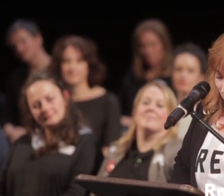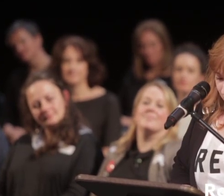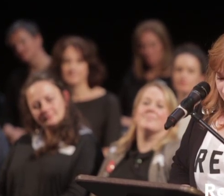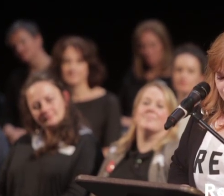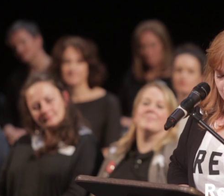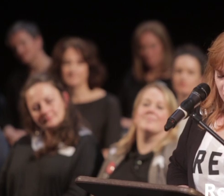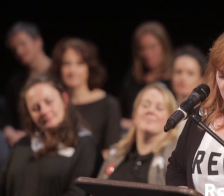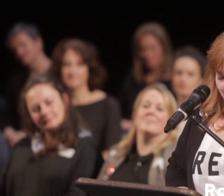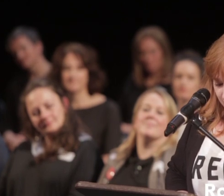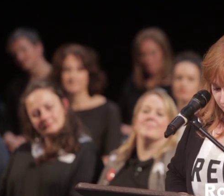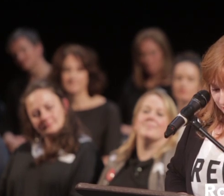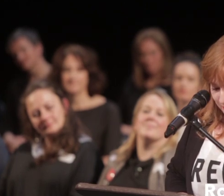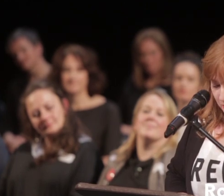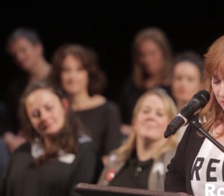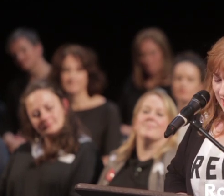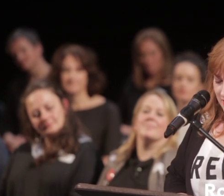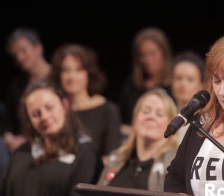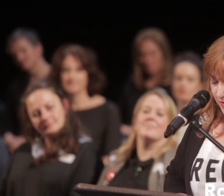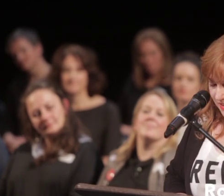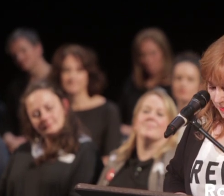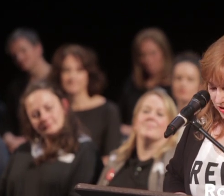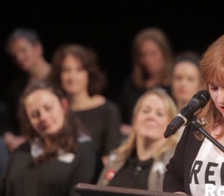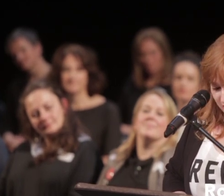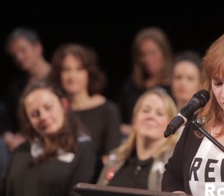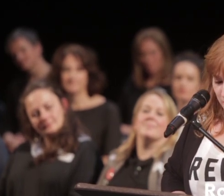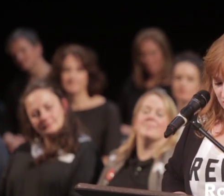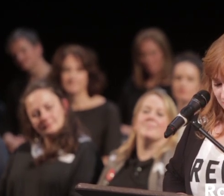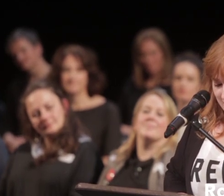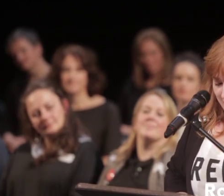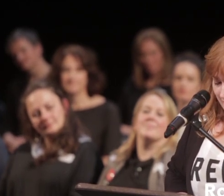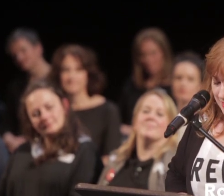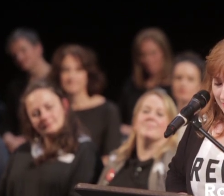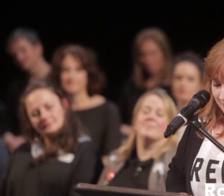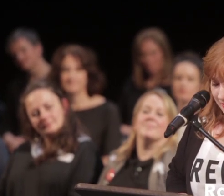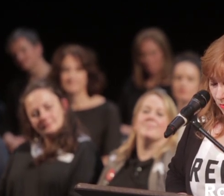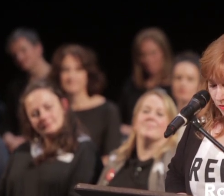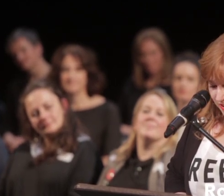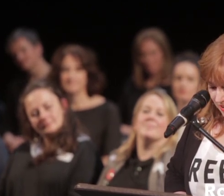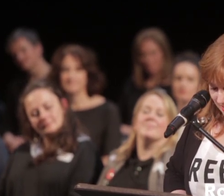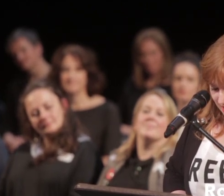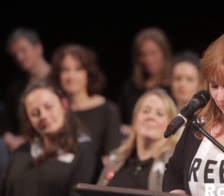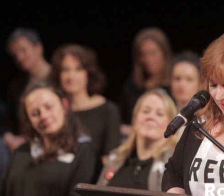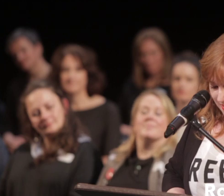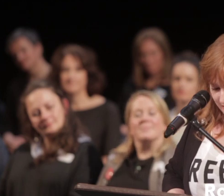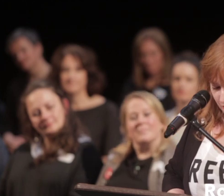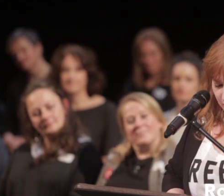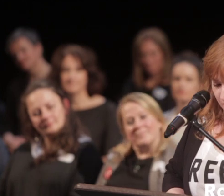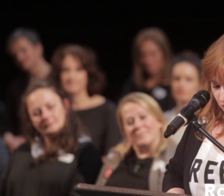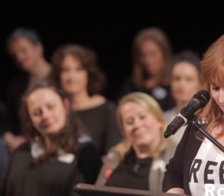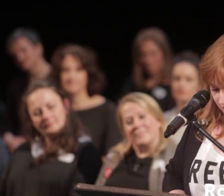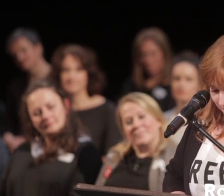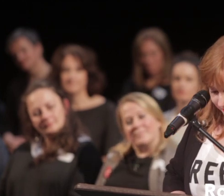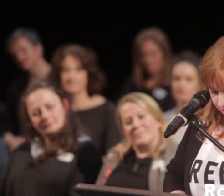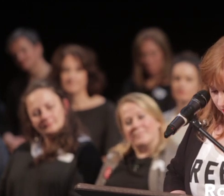by women playwrights is an immediate imperative, but it will take time for these commissions to reach fruition, and it's likely that they won't reach the stage within the tenure of the